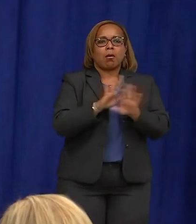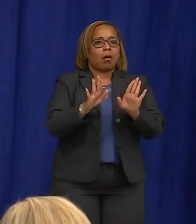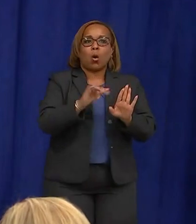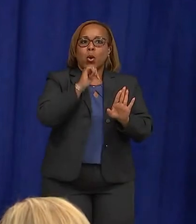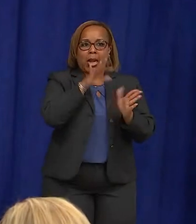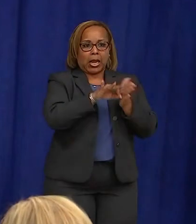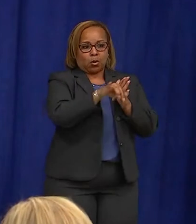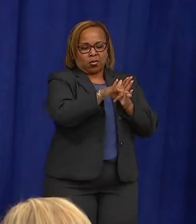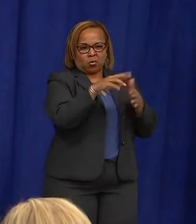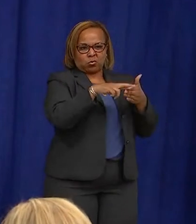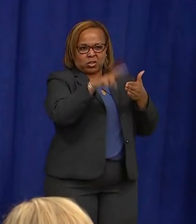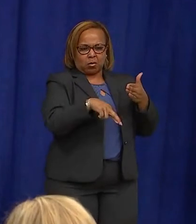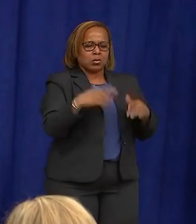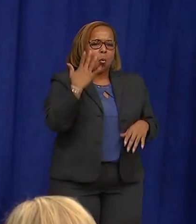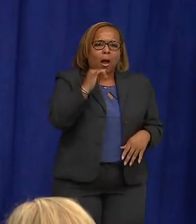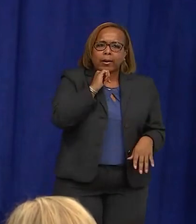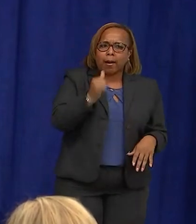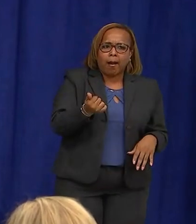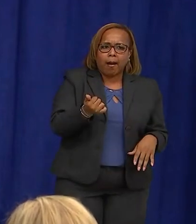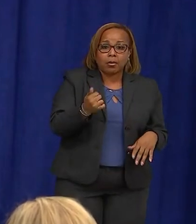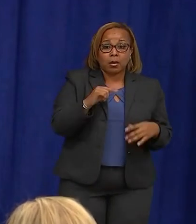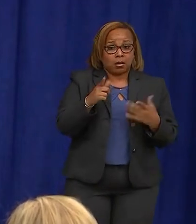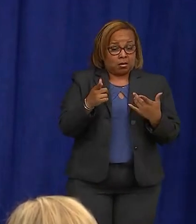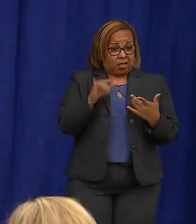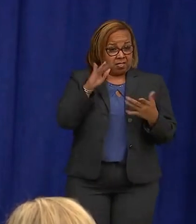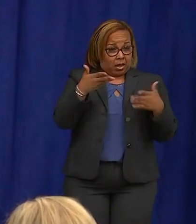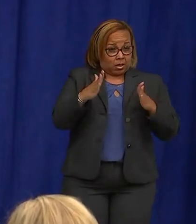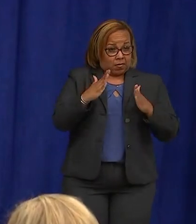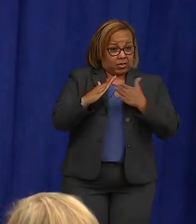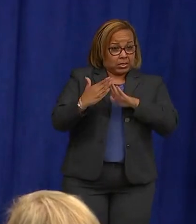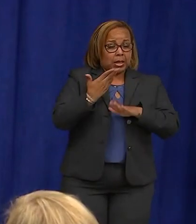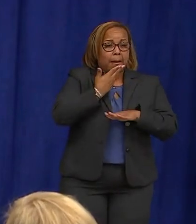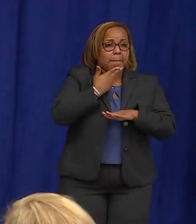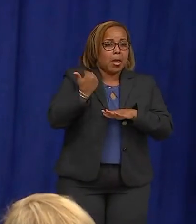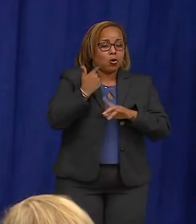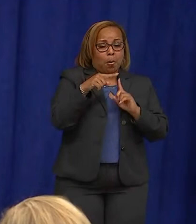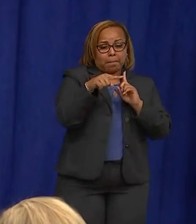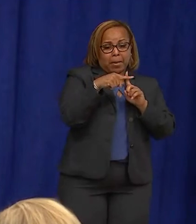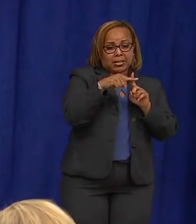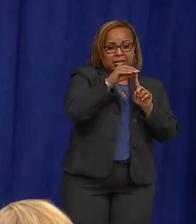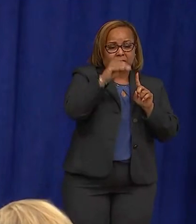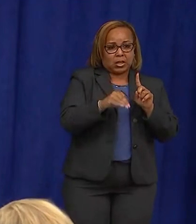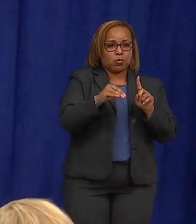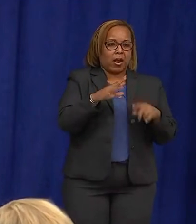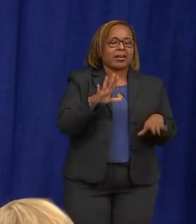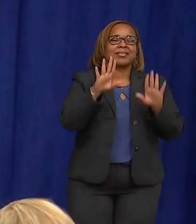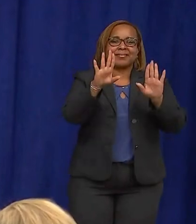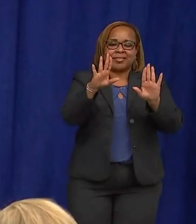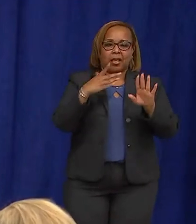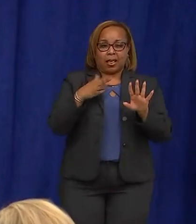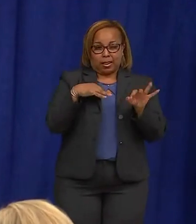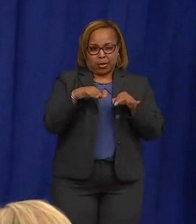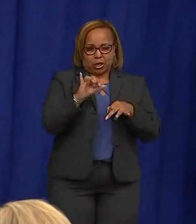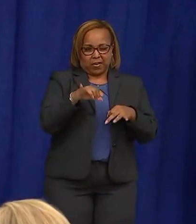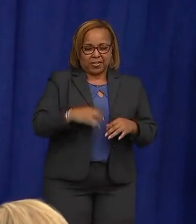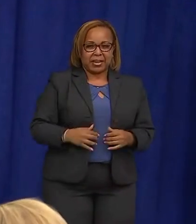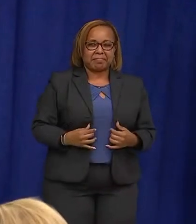counting those test results. Why not? And wouldn't that give the city a better positivity rate? So let me clarify that.